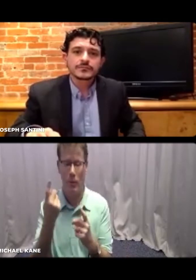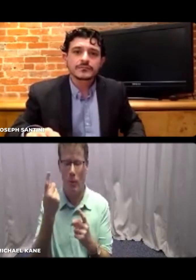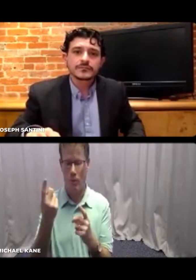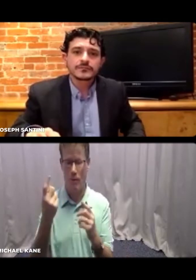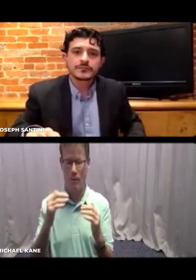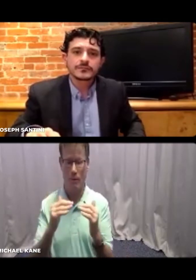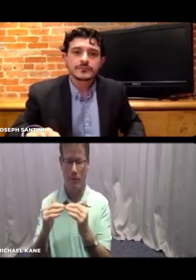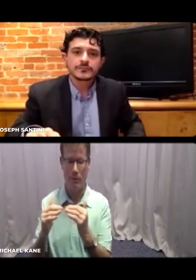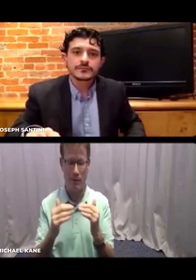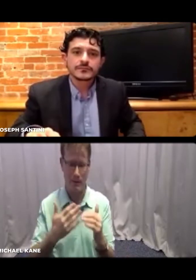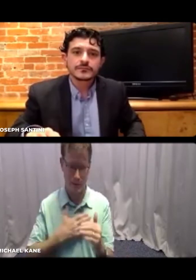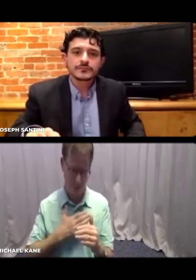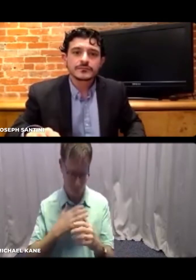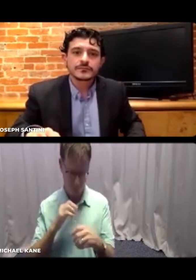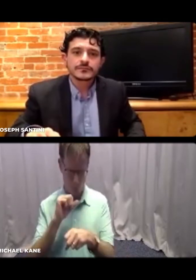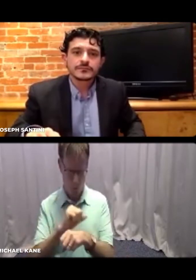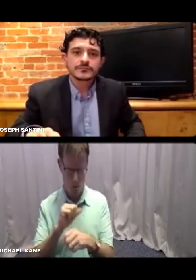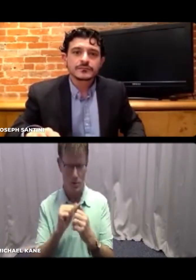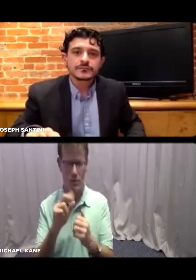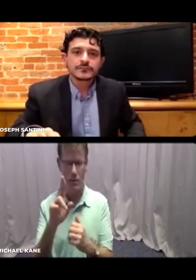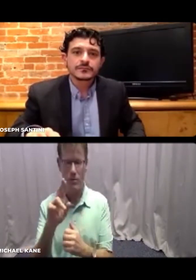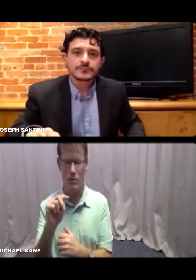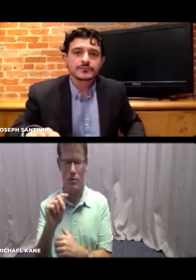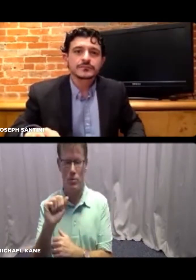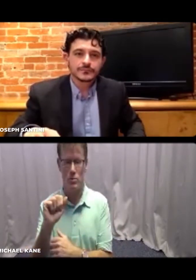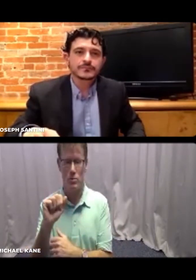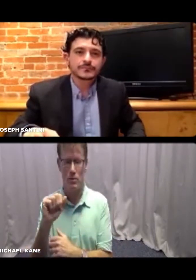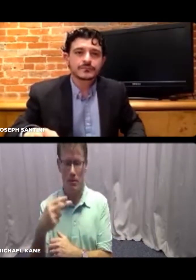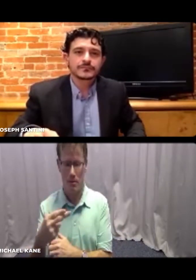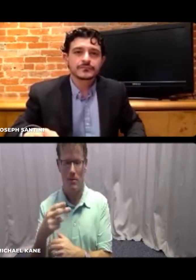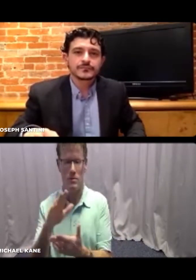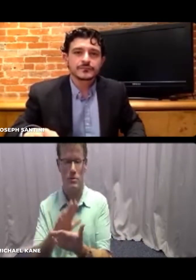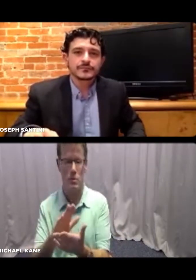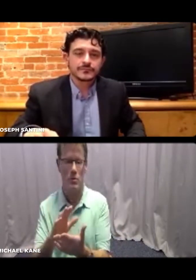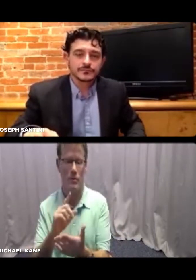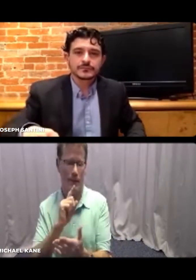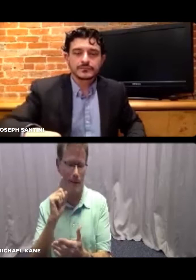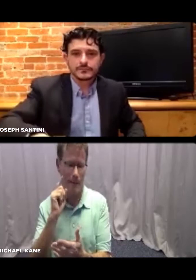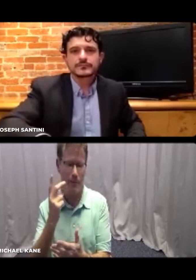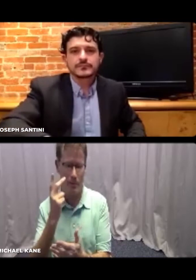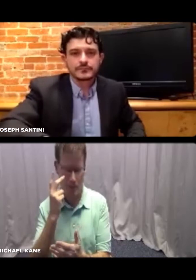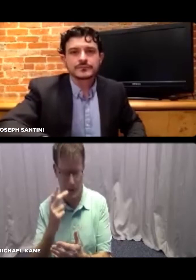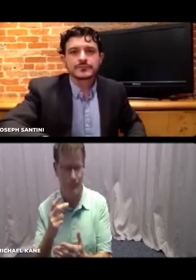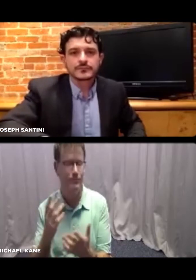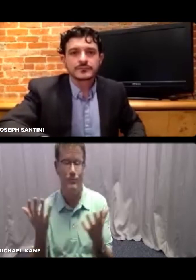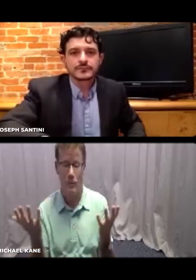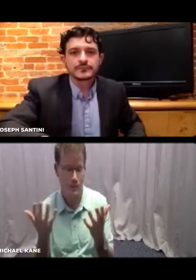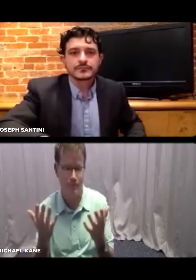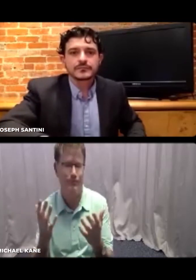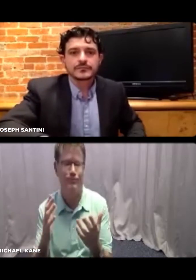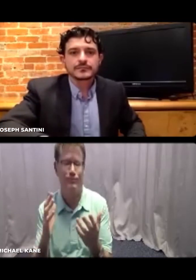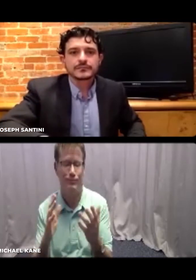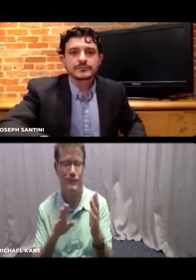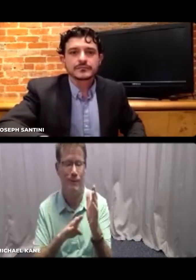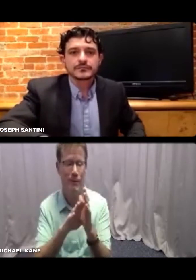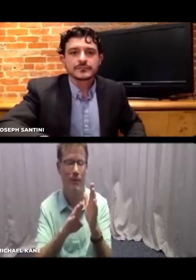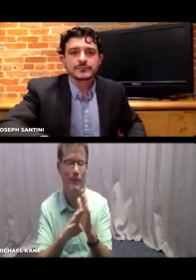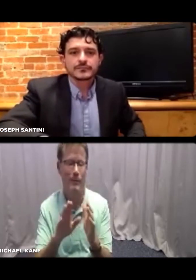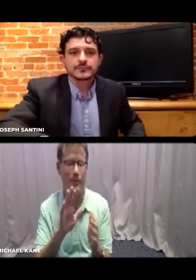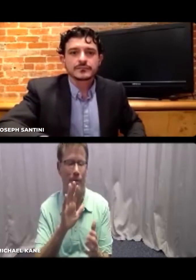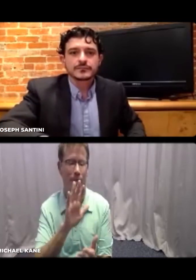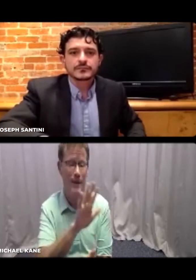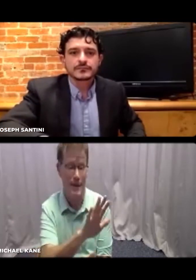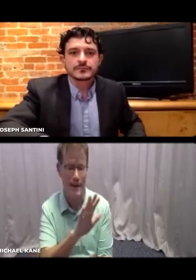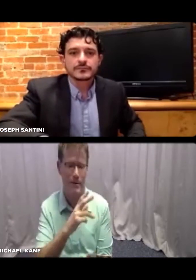our department, I work with the Utah School for the Deaf and Blind. We help them develop their